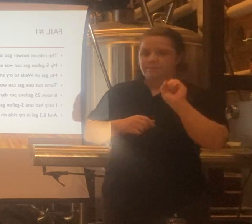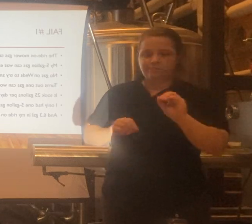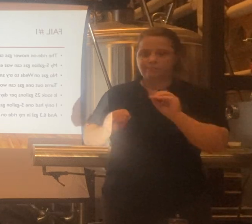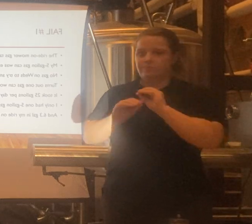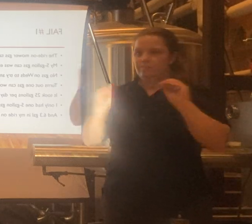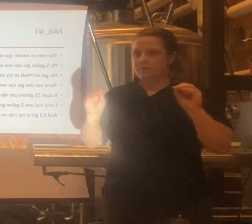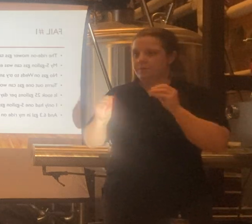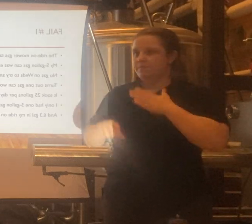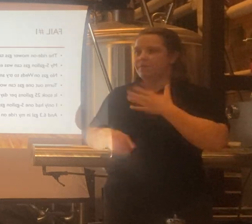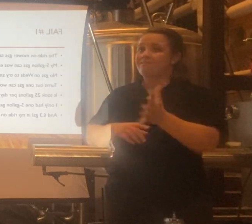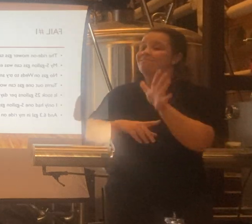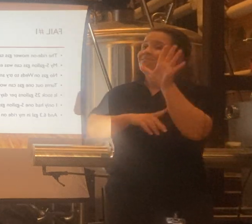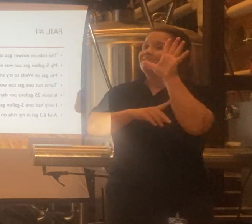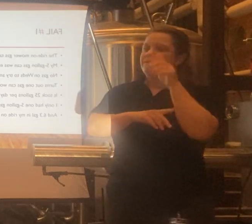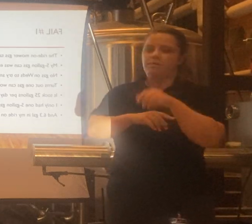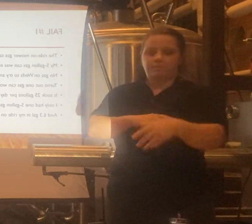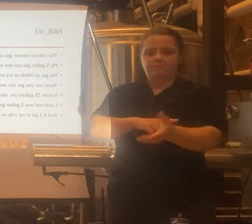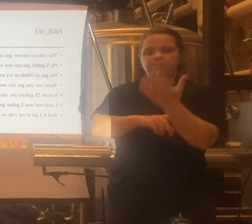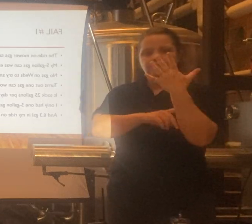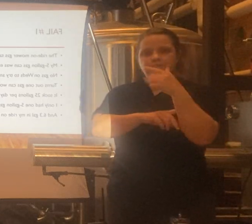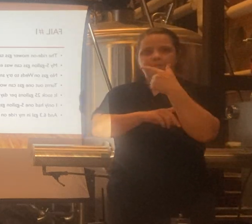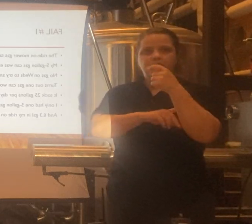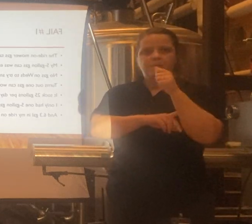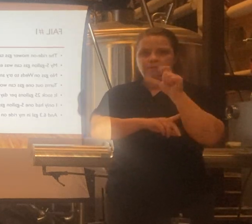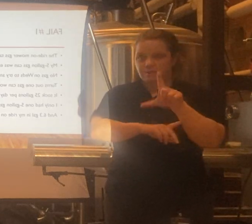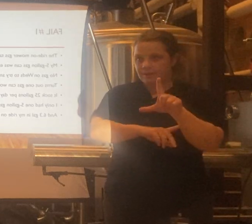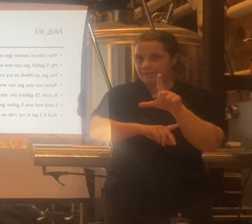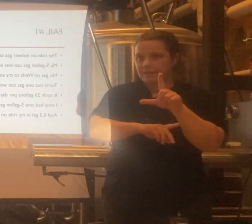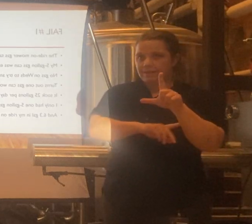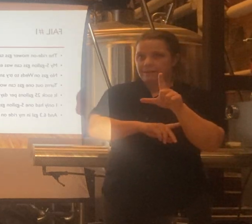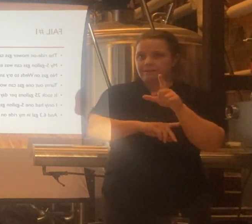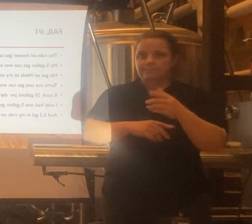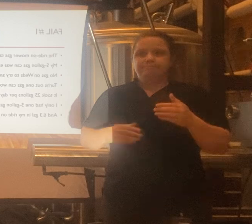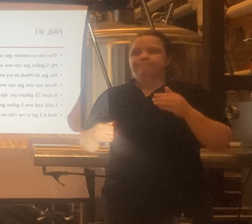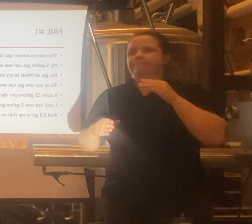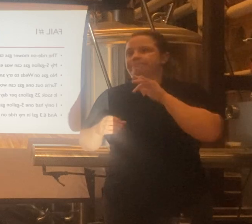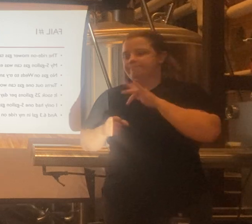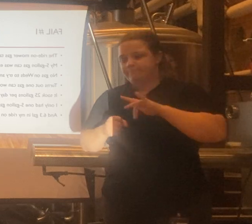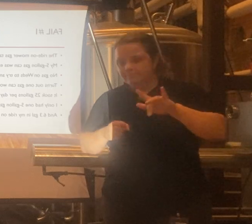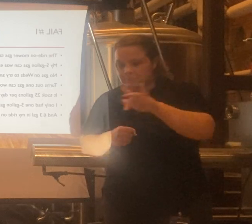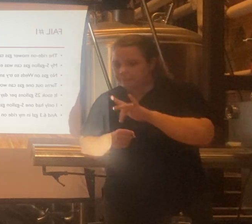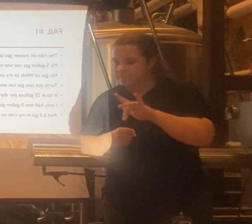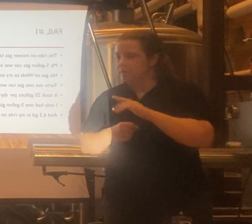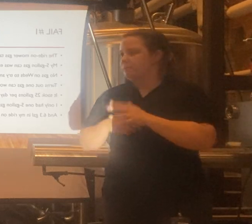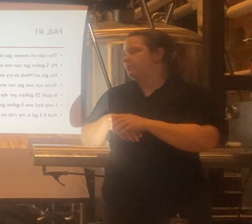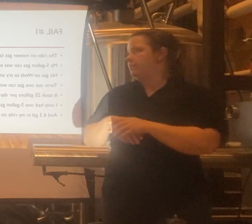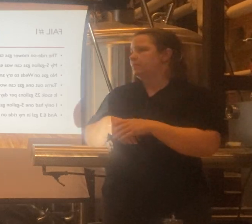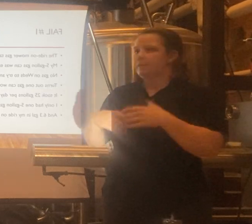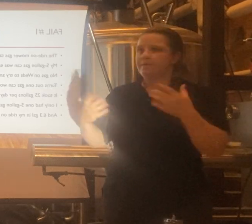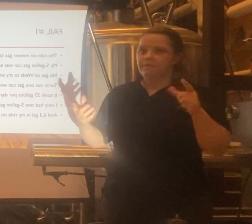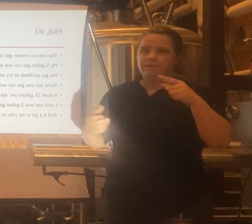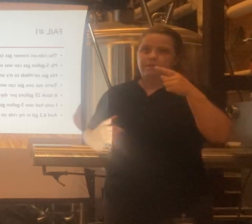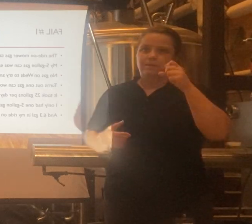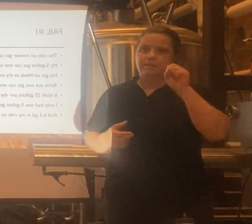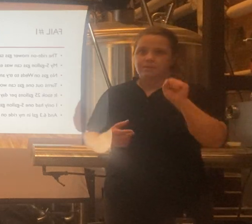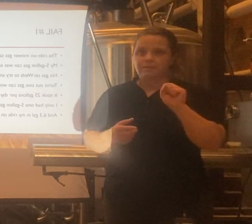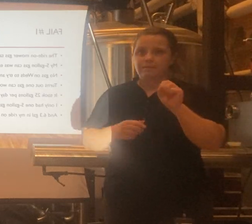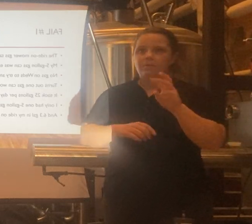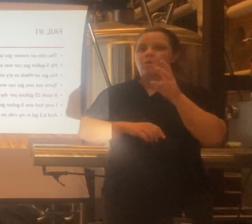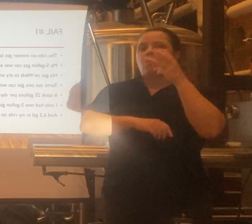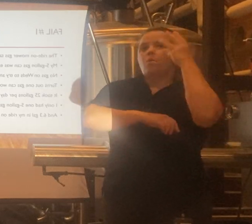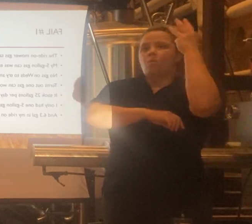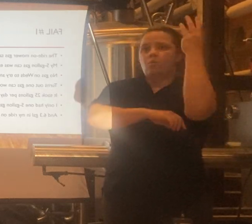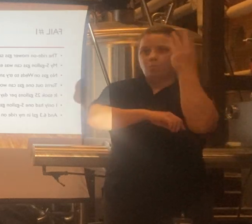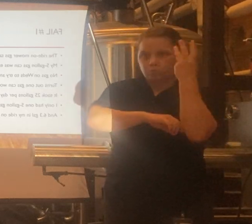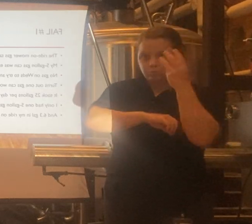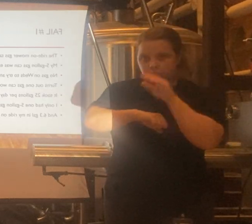was empty. Oh, great. I got no gasoline. Didn't really think about that one. And then so no gasoline on Wednesday night, which is why we ended up leaving.